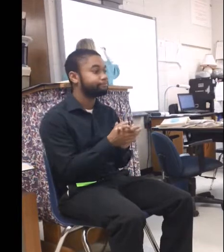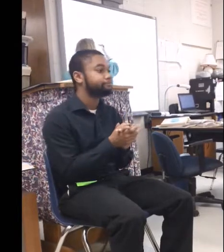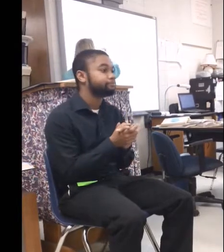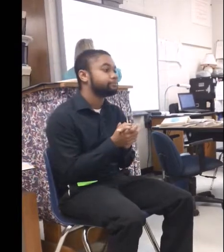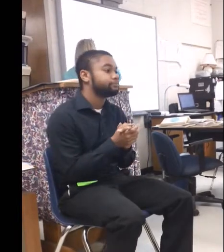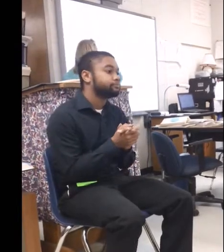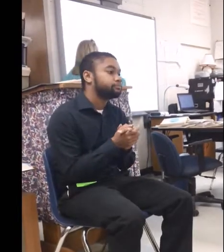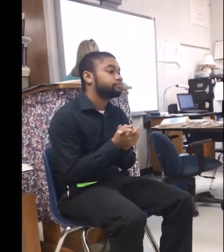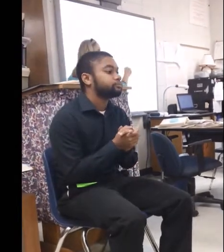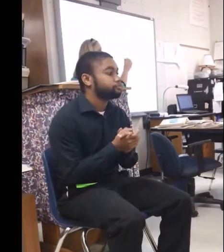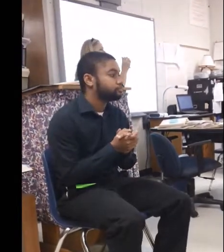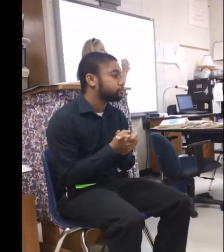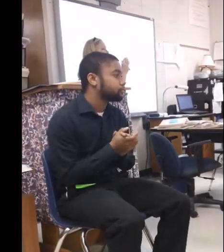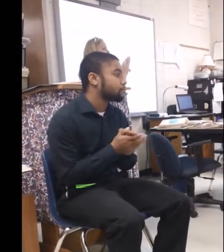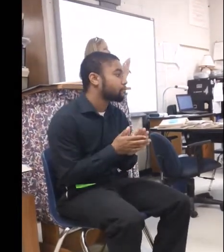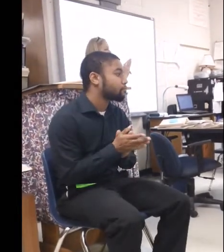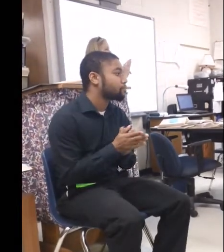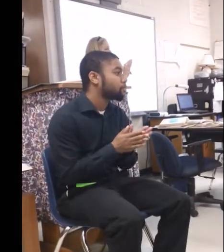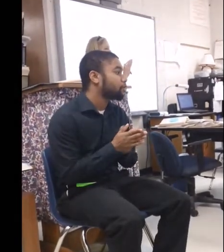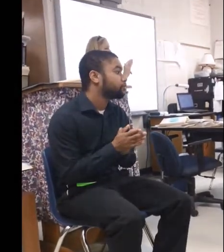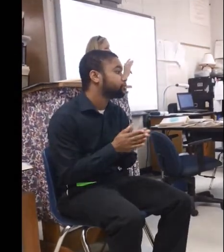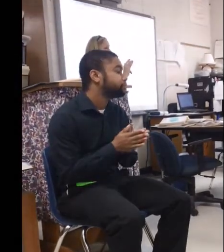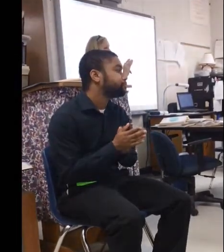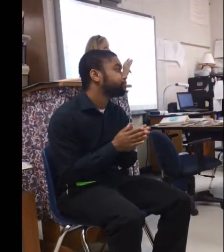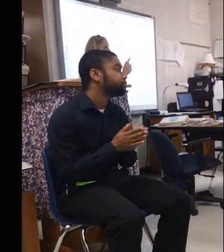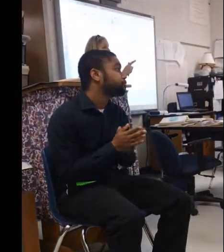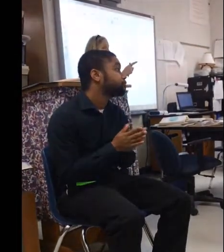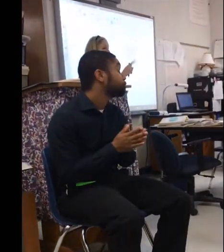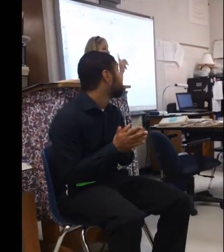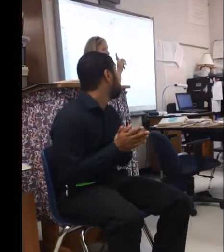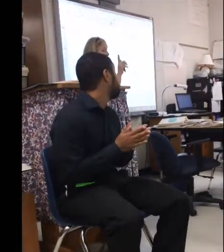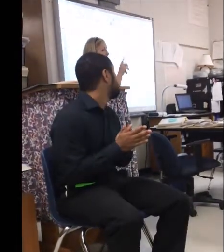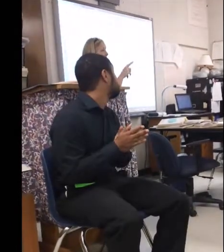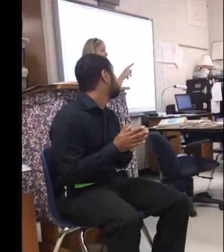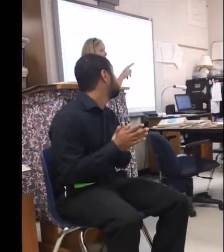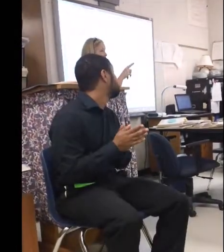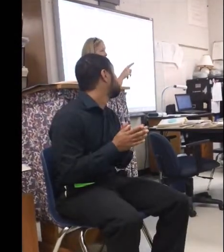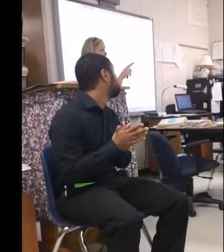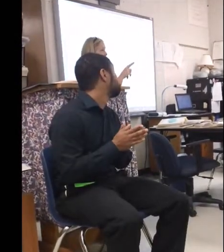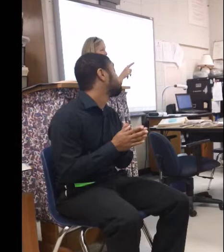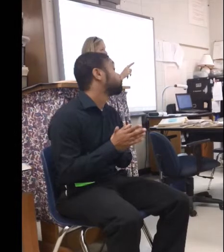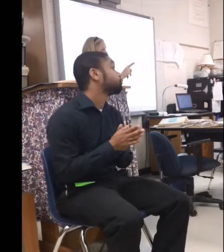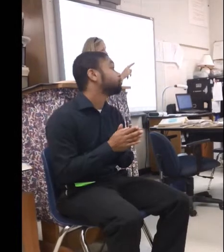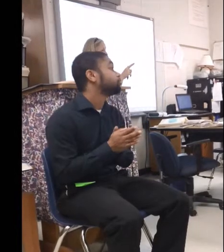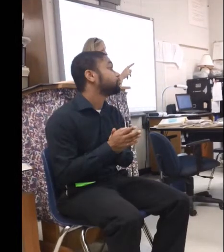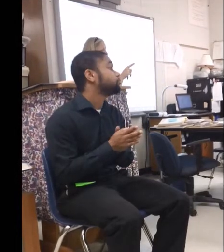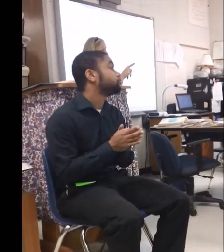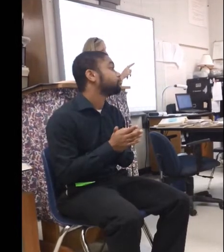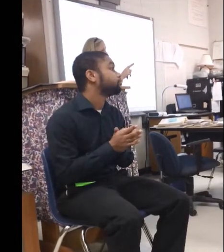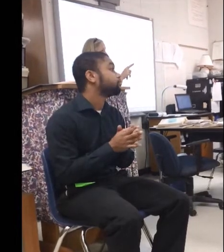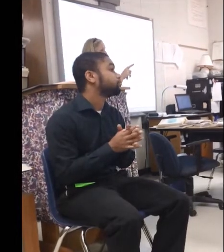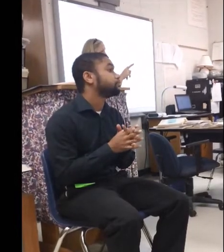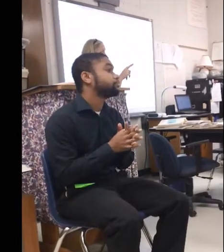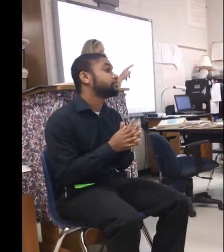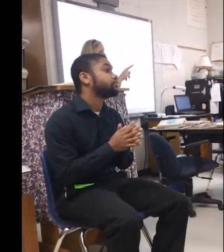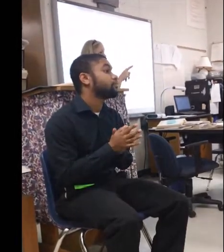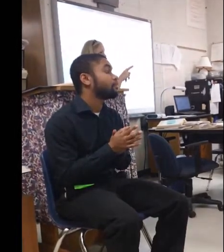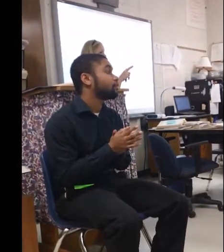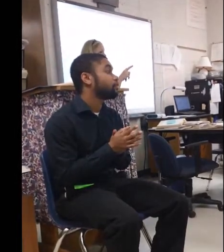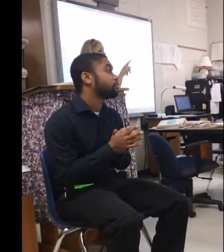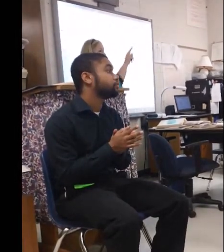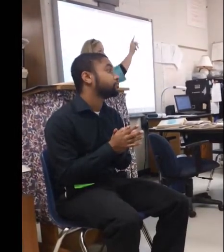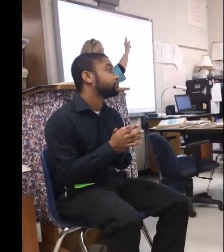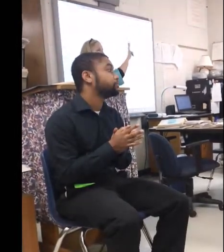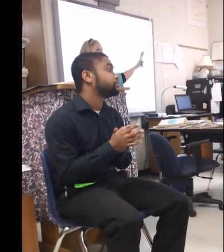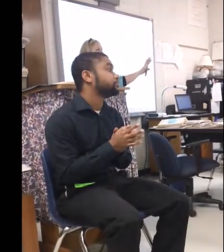up. Hey, Sherry. Y'all gonna be asked to leave in just a moment, Who, me? both of y'all.